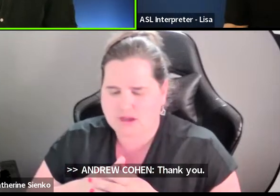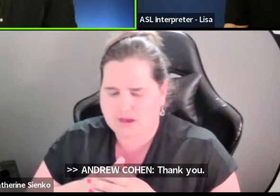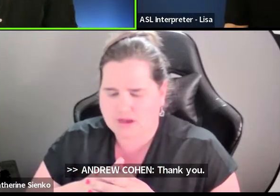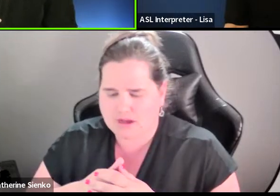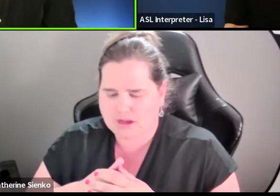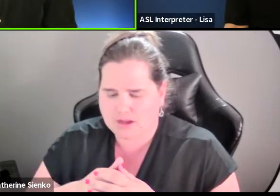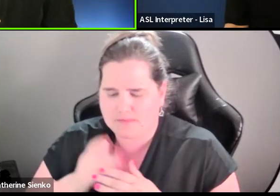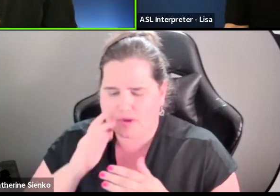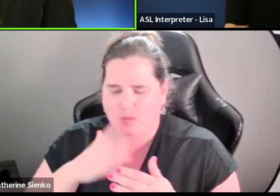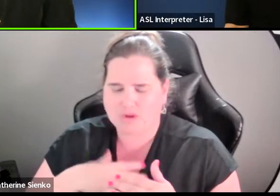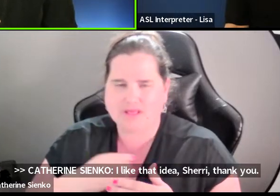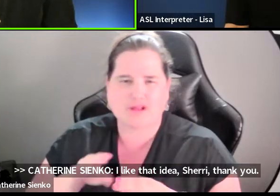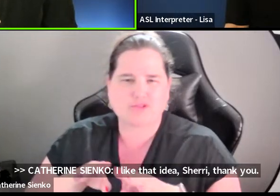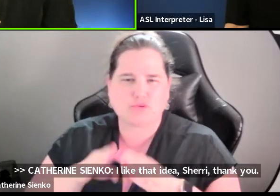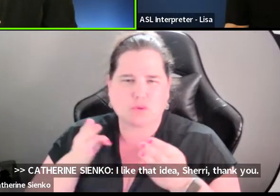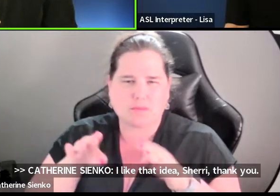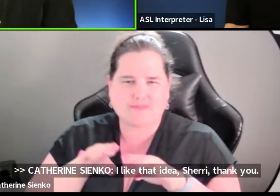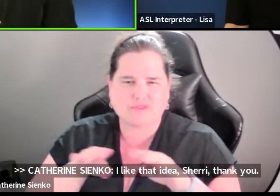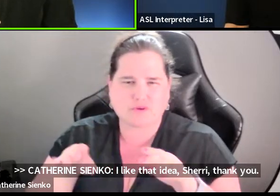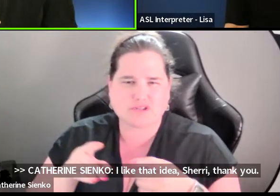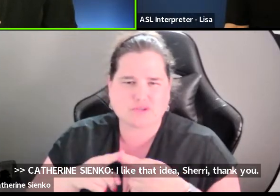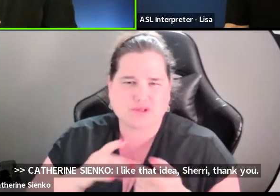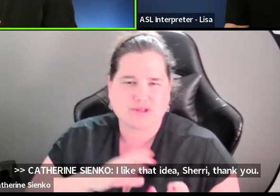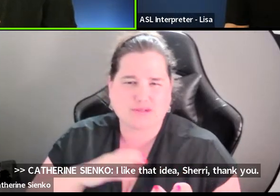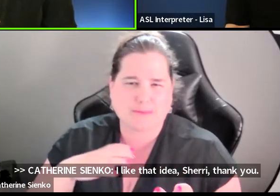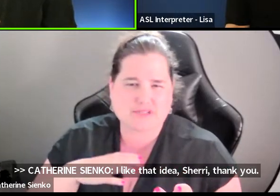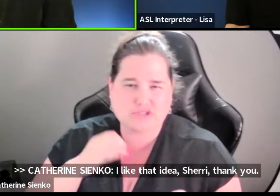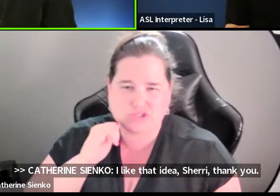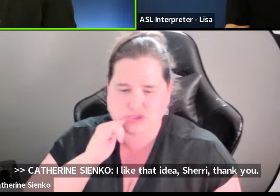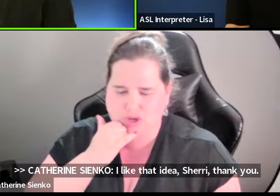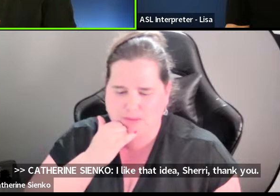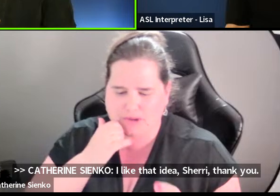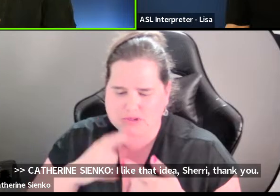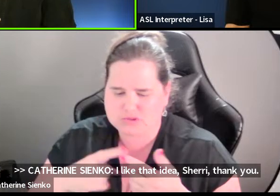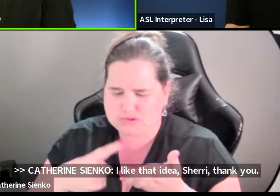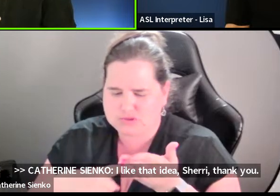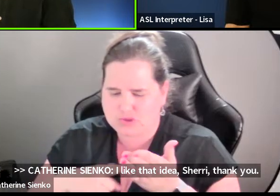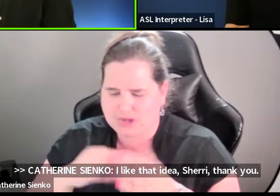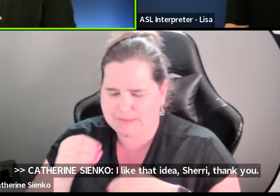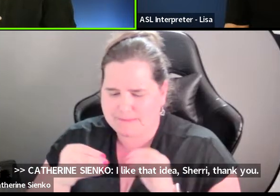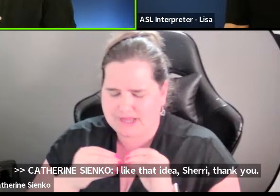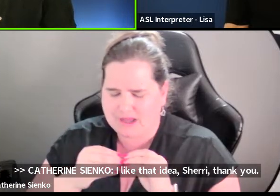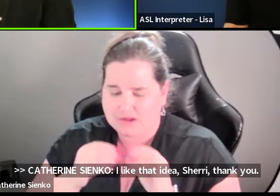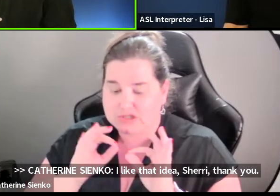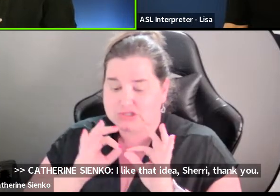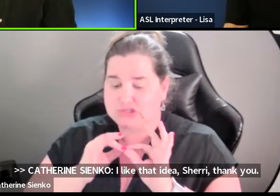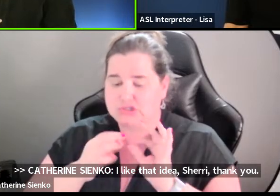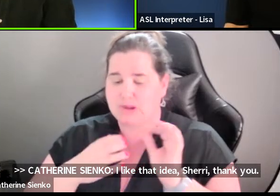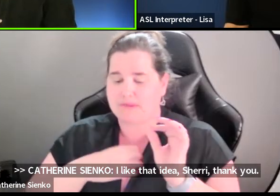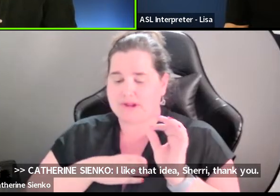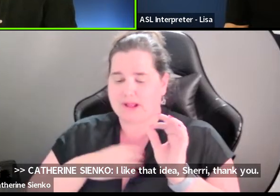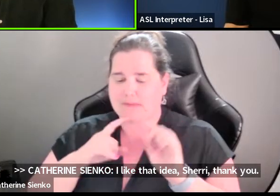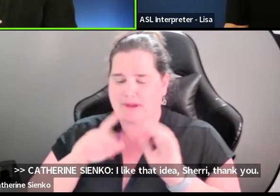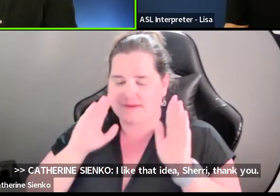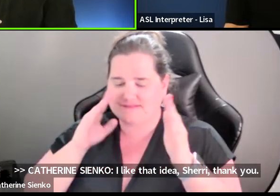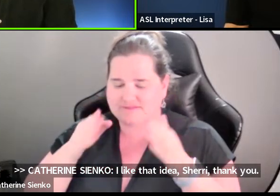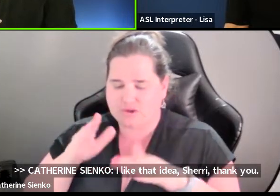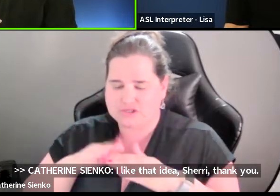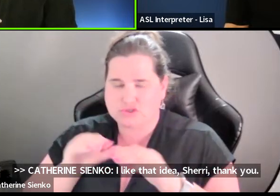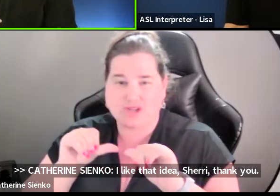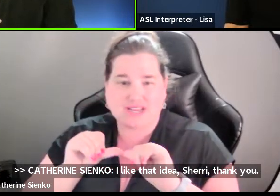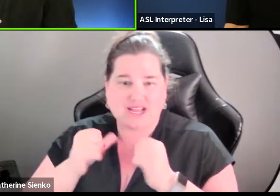Also on the topic of interpreters, I would like to turn the time over to Commissioner